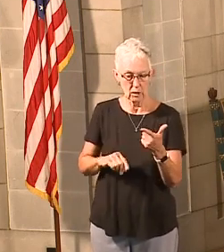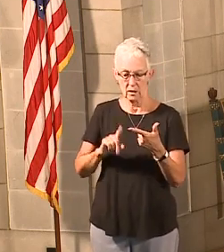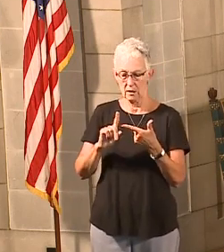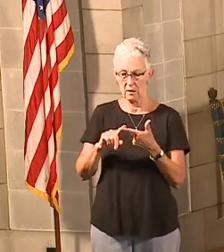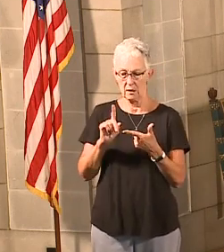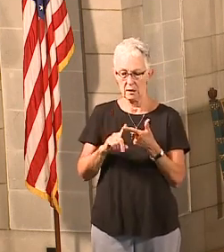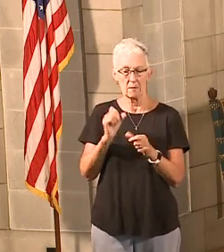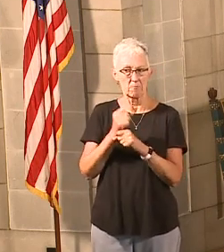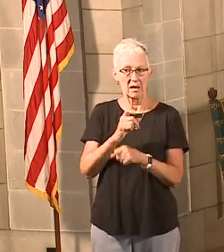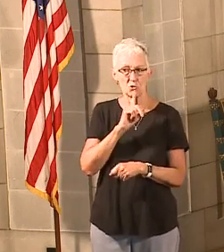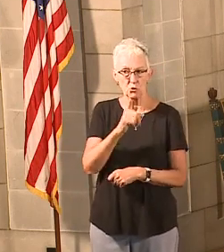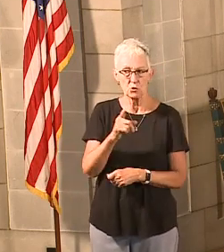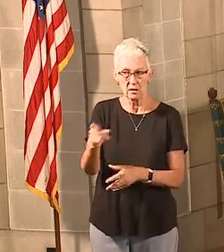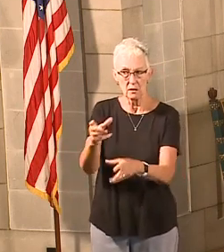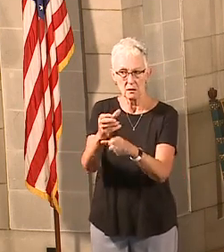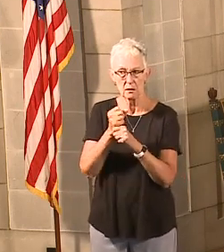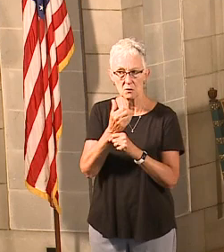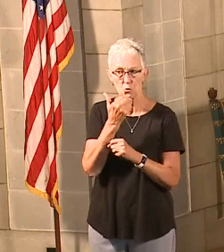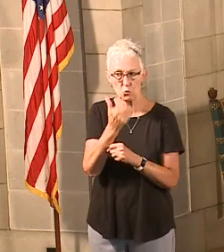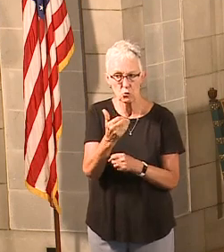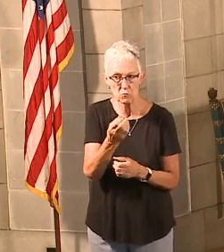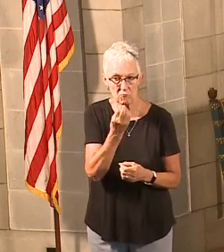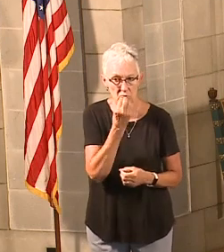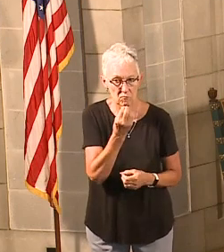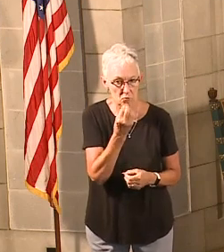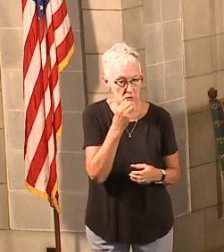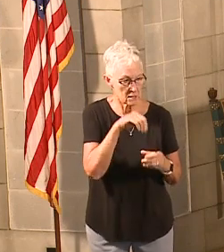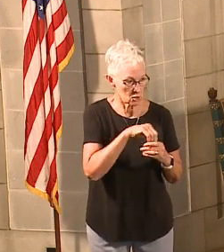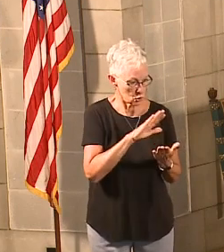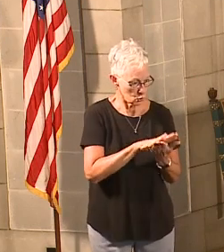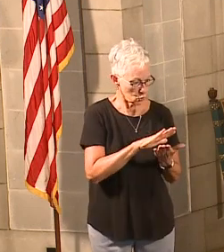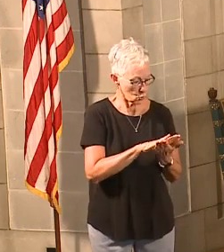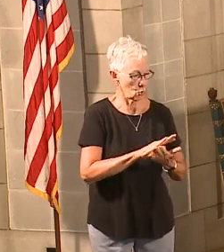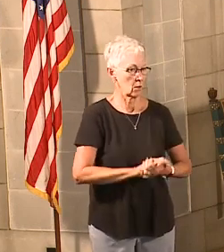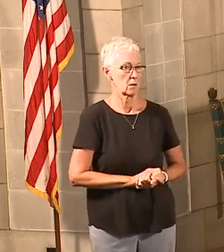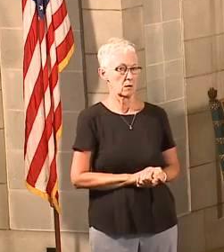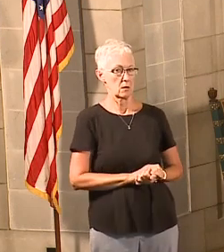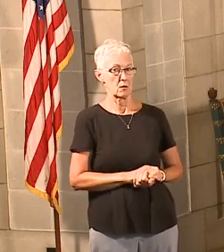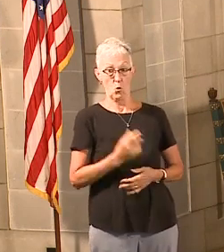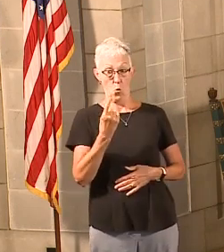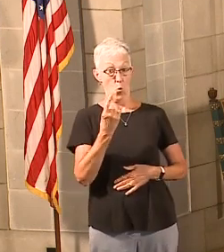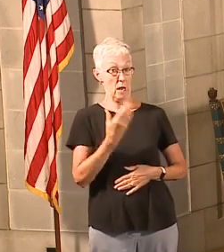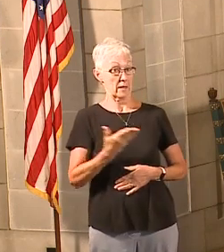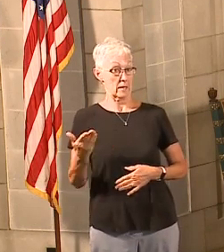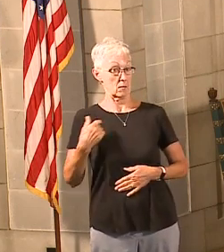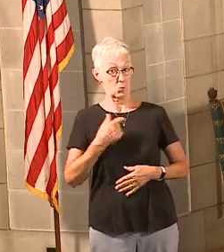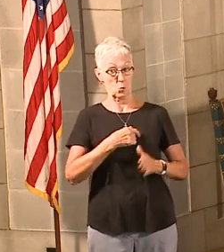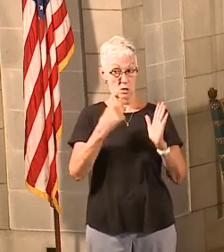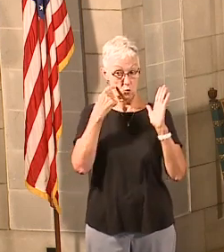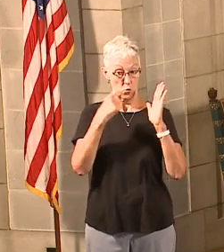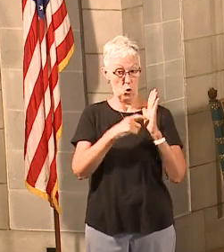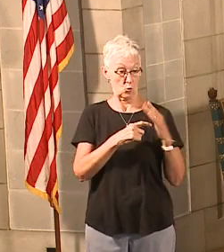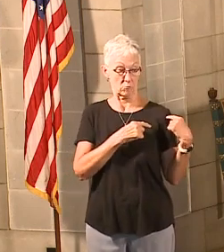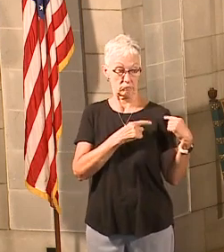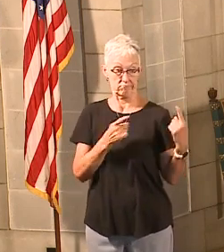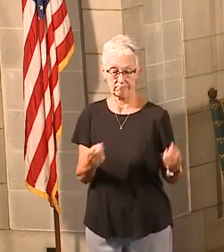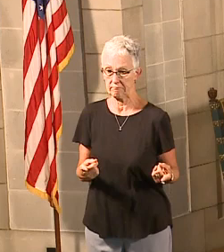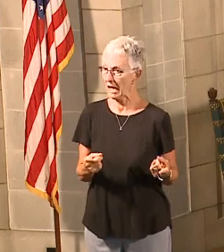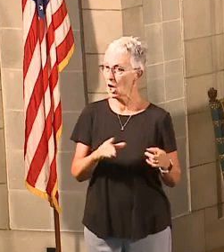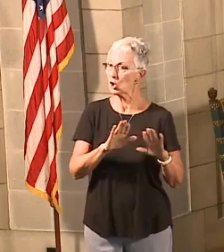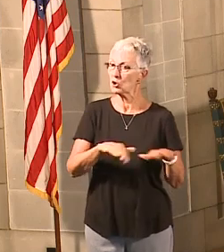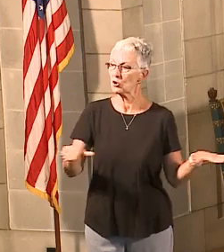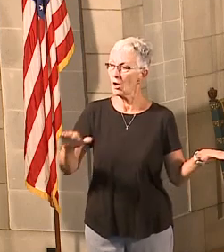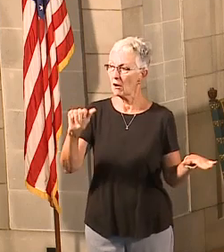getting the proper nutrition, making sure, one of the things we've seen, for example, is that our calls into our child abuse hotline